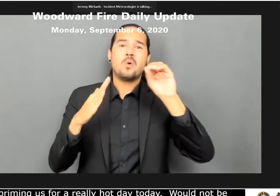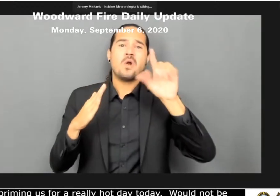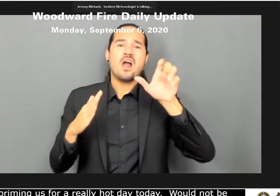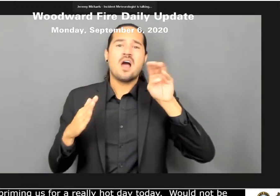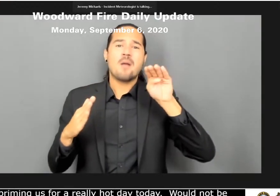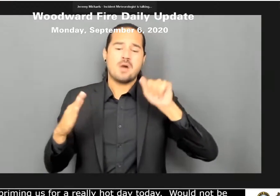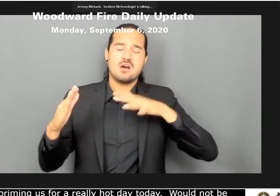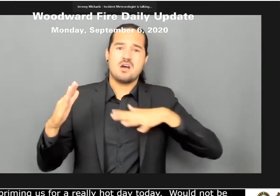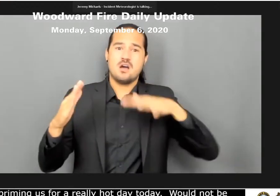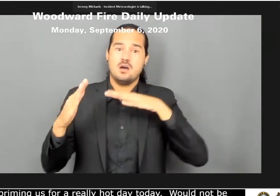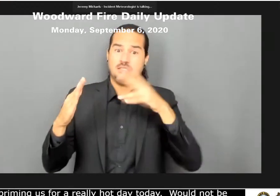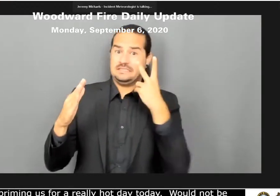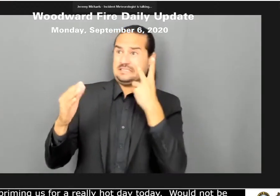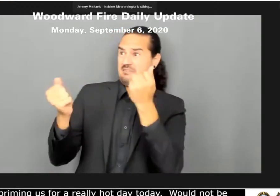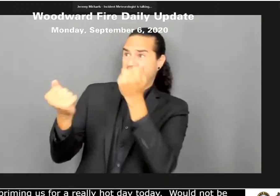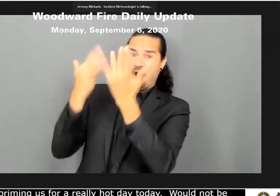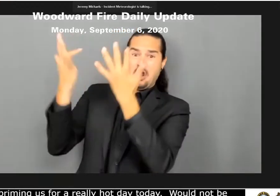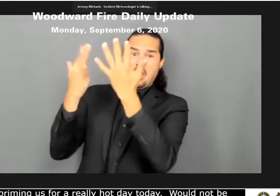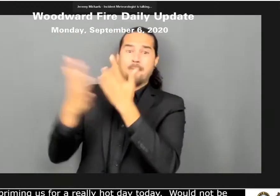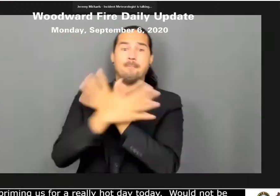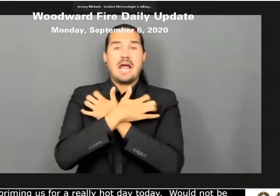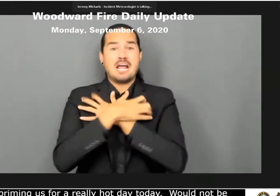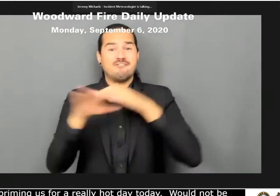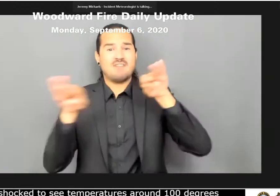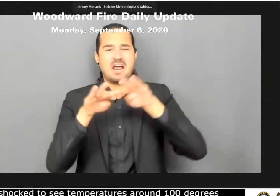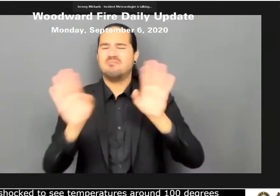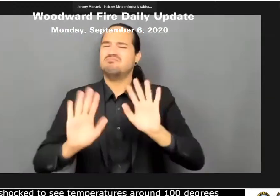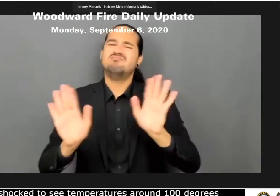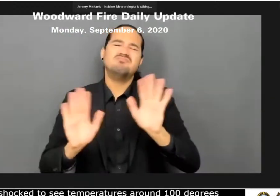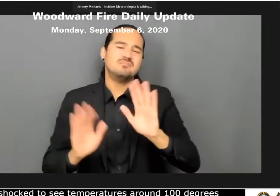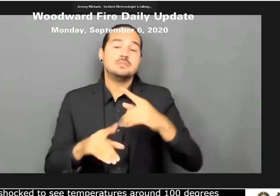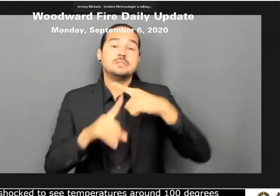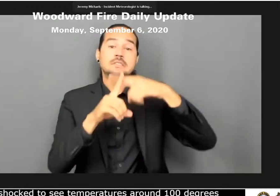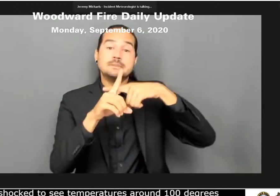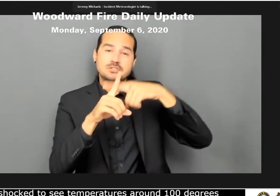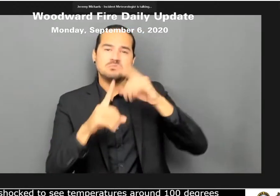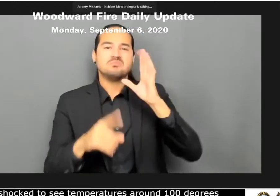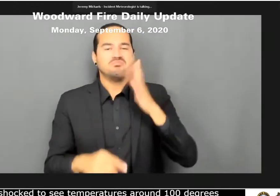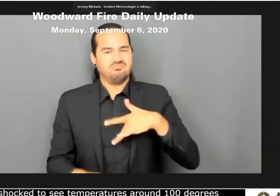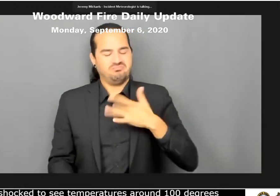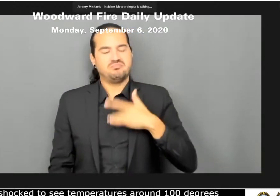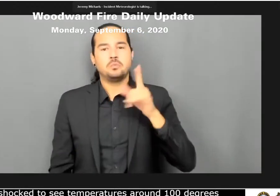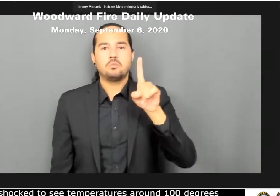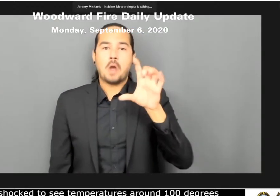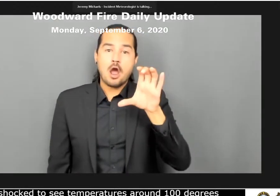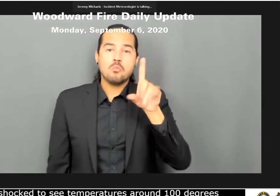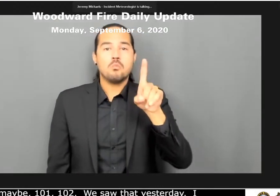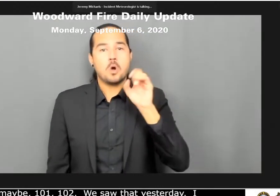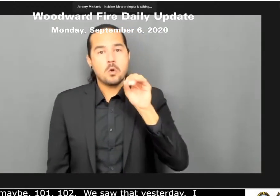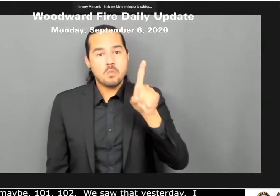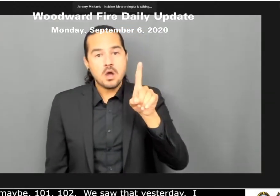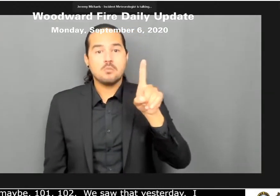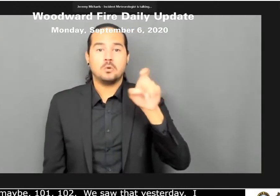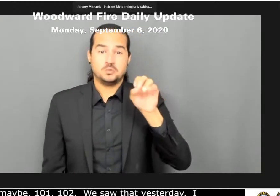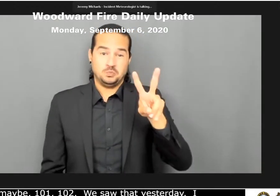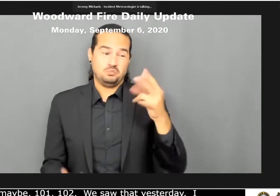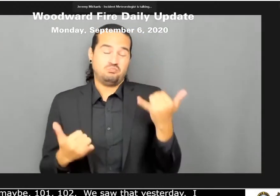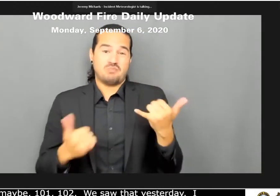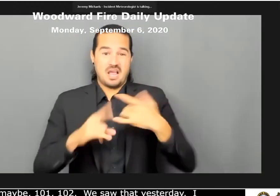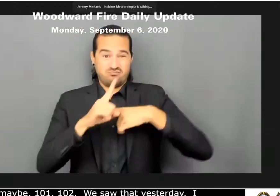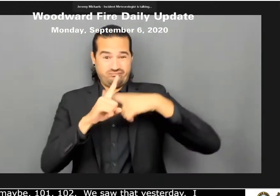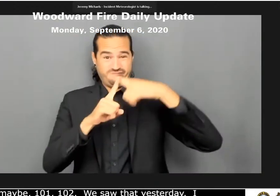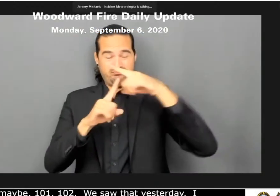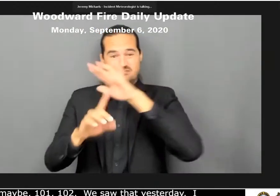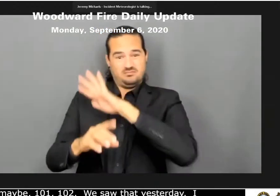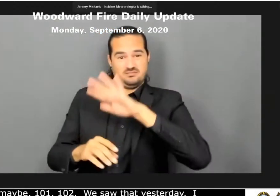around 100 degrees, maybe 101, 102. We saw that yesterday. I think the highest we saw, well, around here in Campo was about 104 to